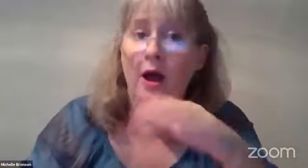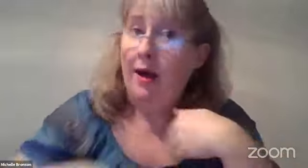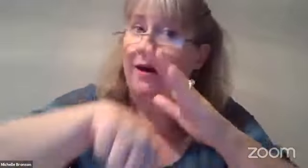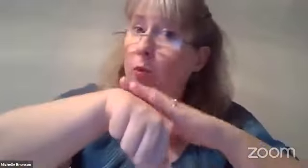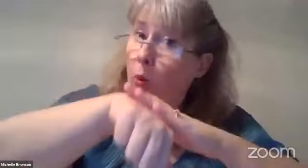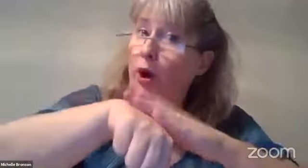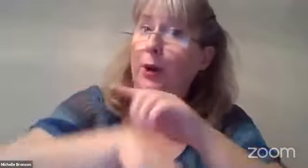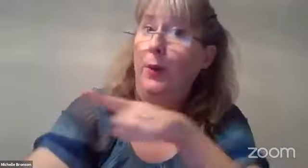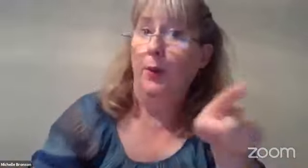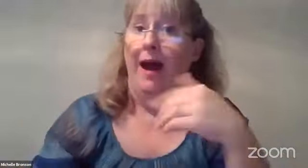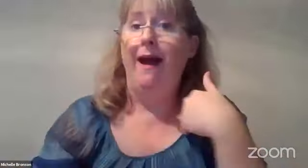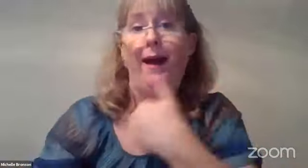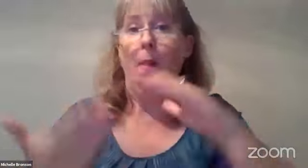and in our pilot.